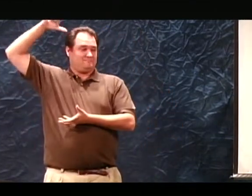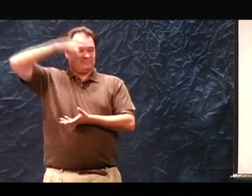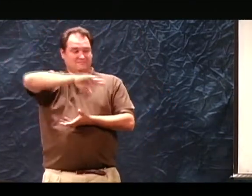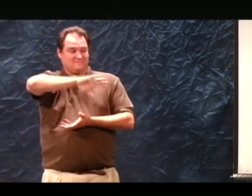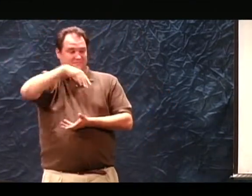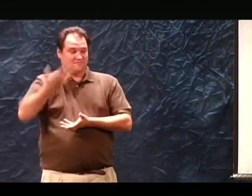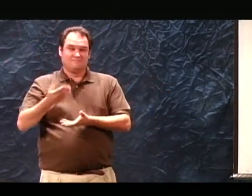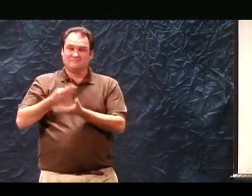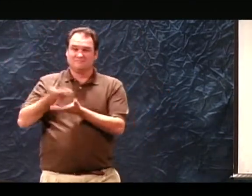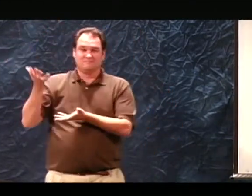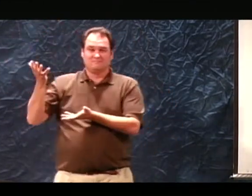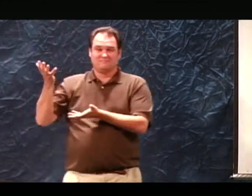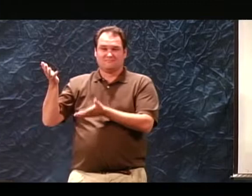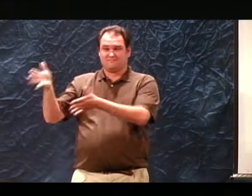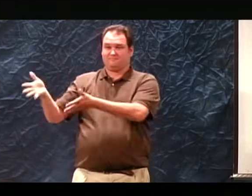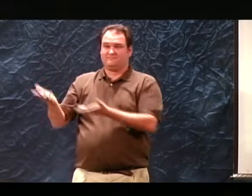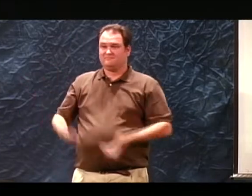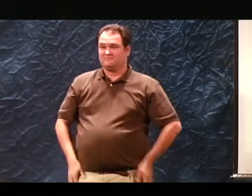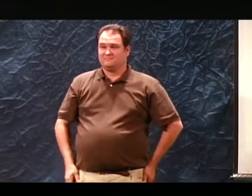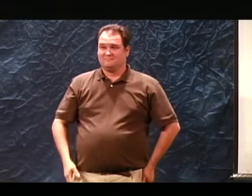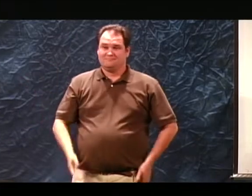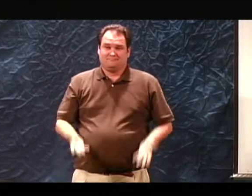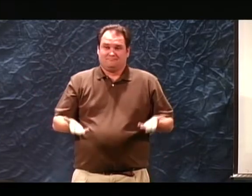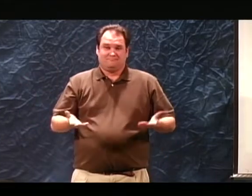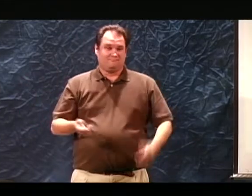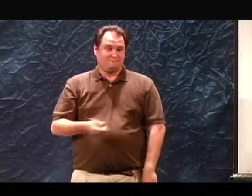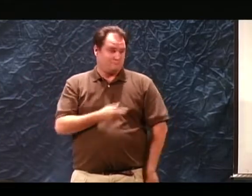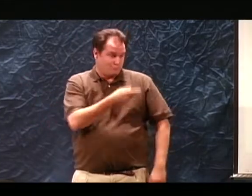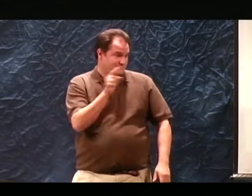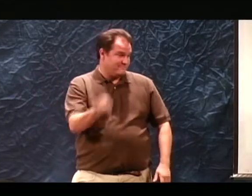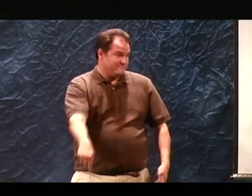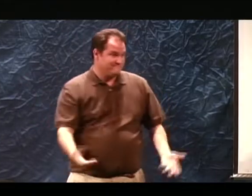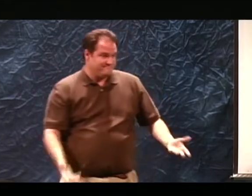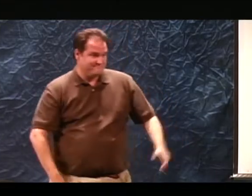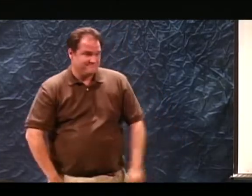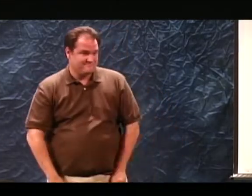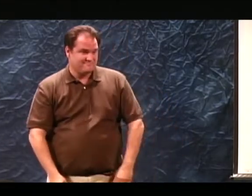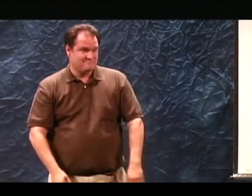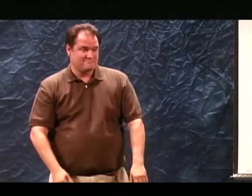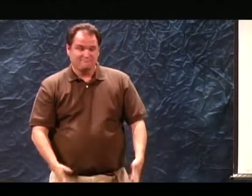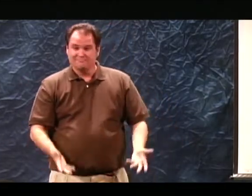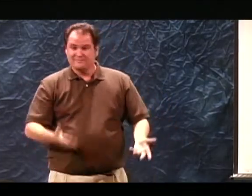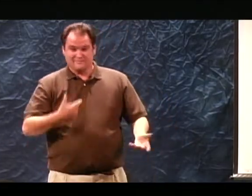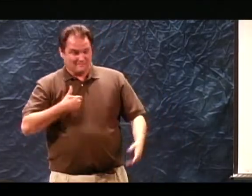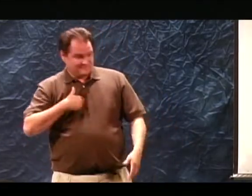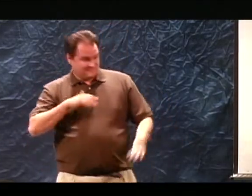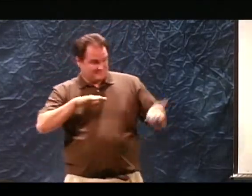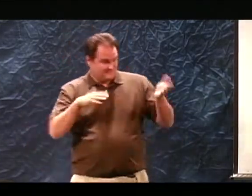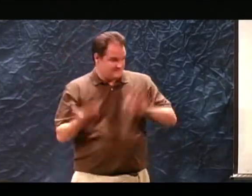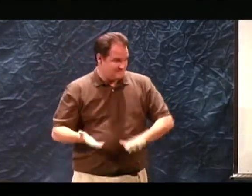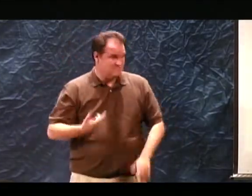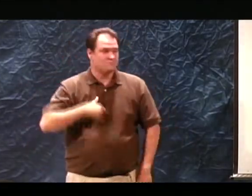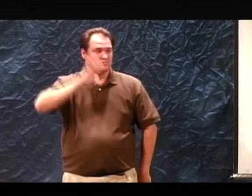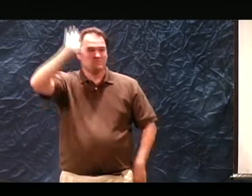he just looked at me a little bit funny and i said all of these people are going to lose all the wealth that they have